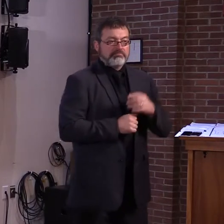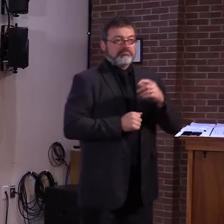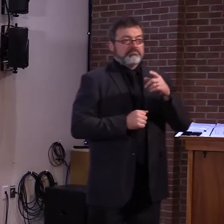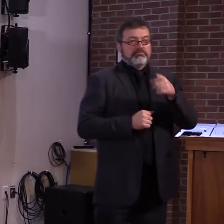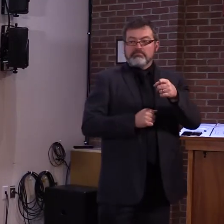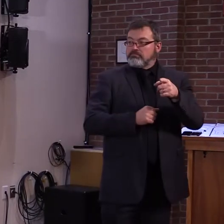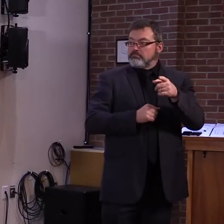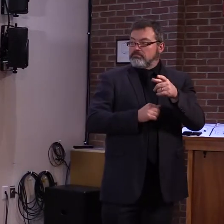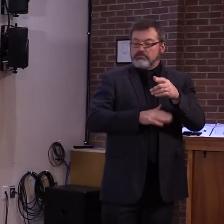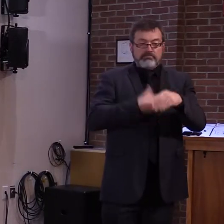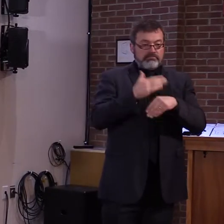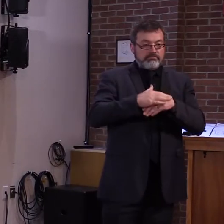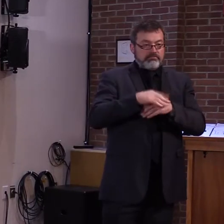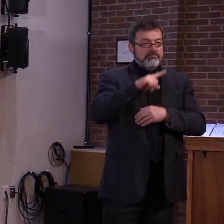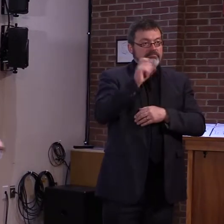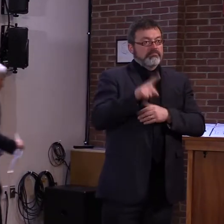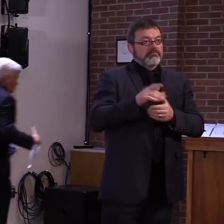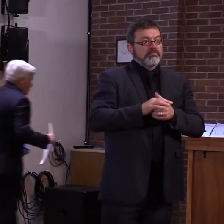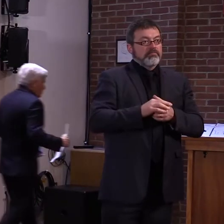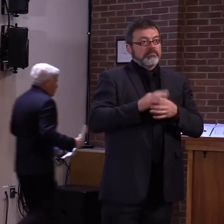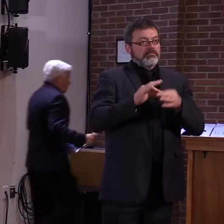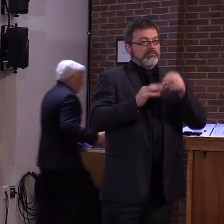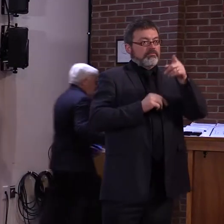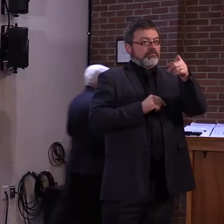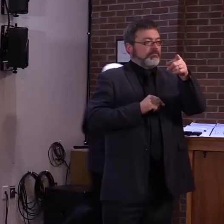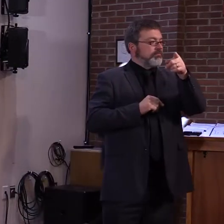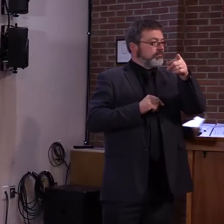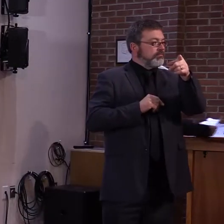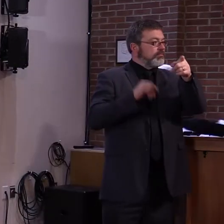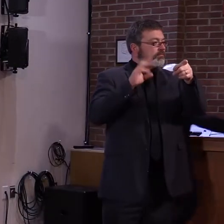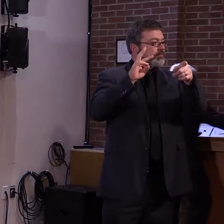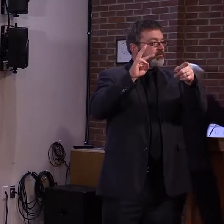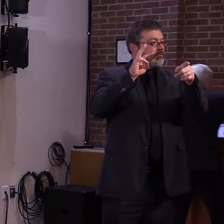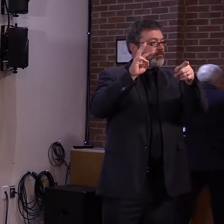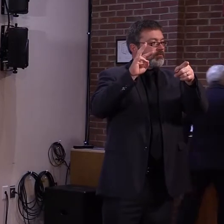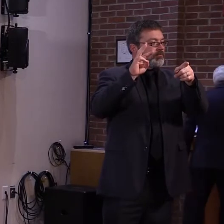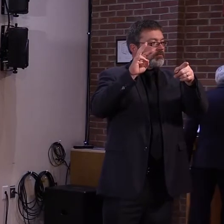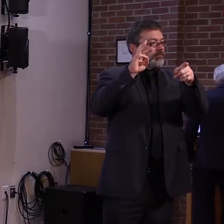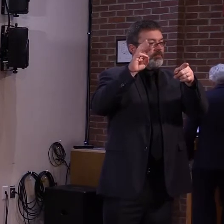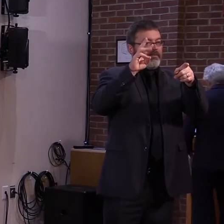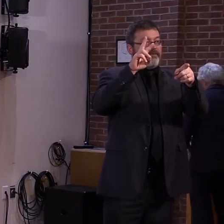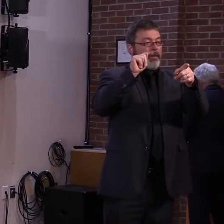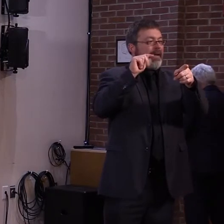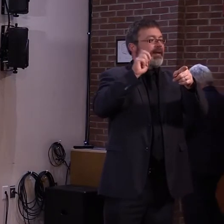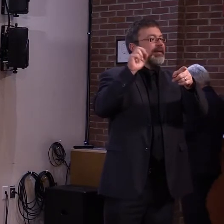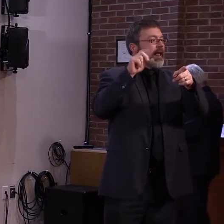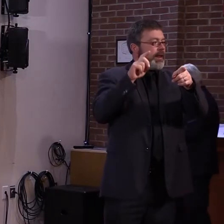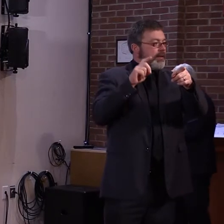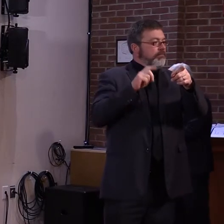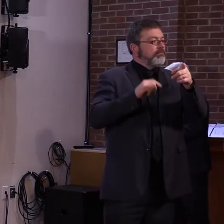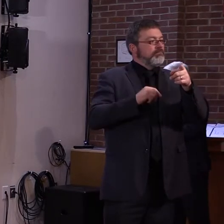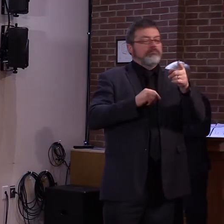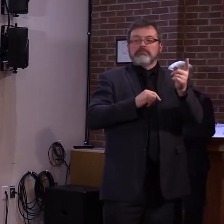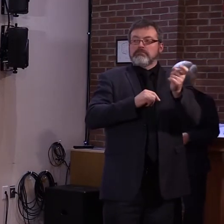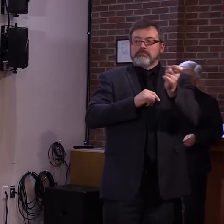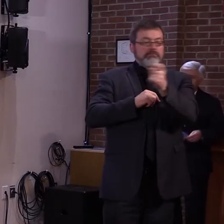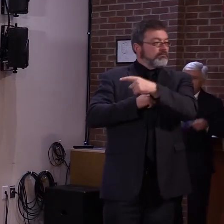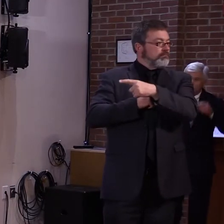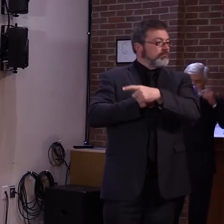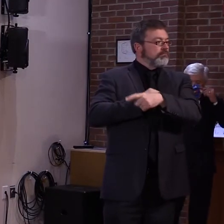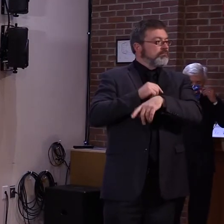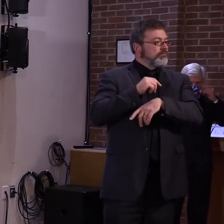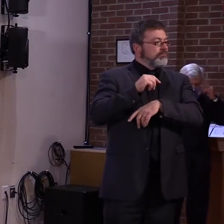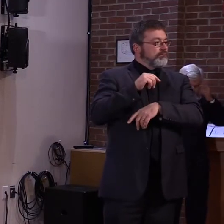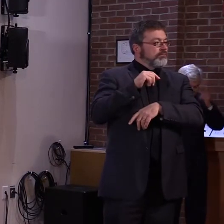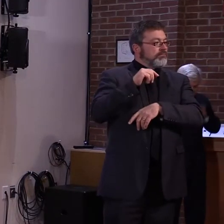Thank you. Steve? Governor, the Vermont NEA gave you, the administration, a D for preparedness yesterday. Do you